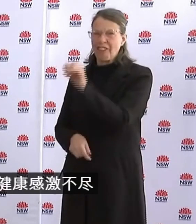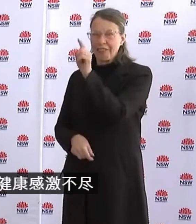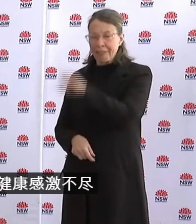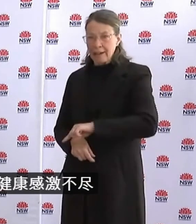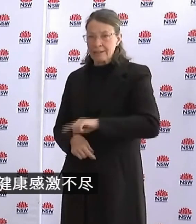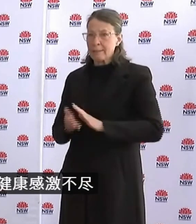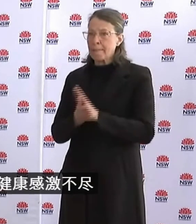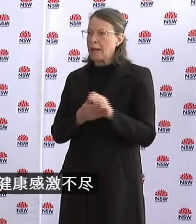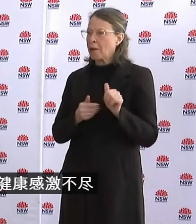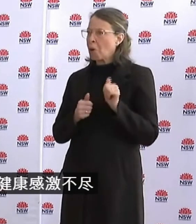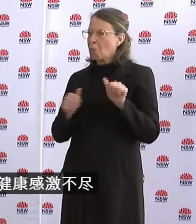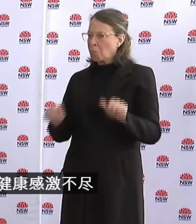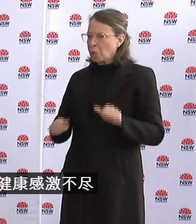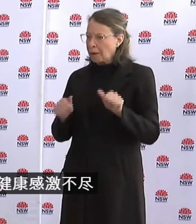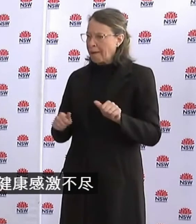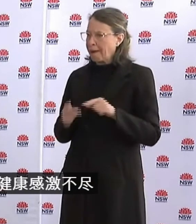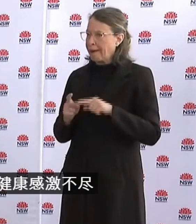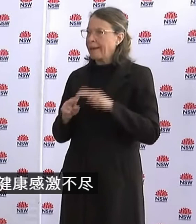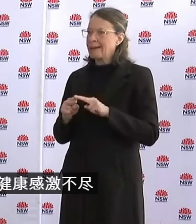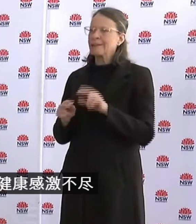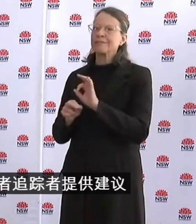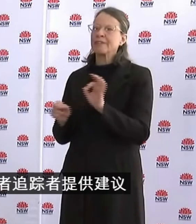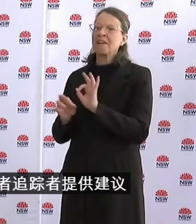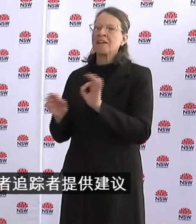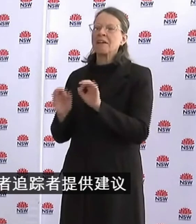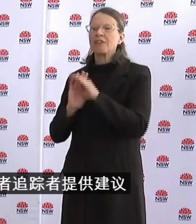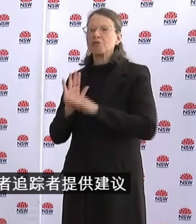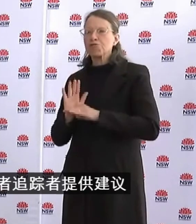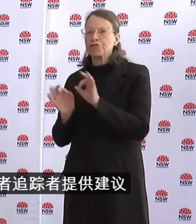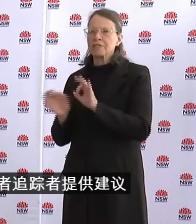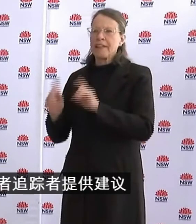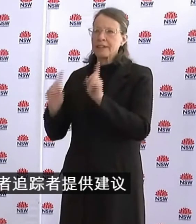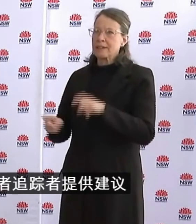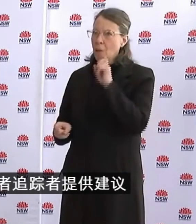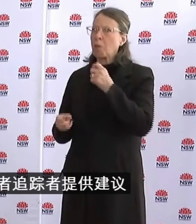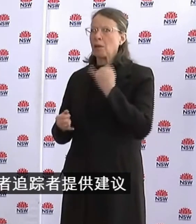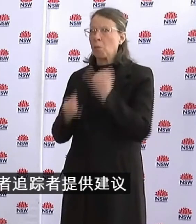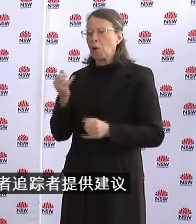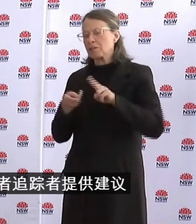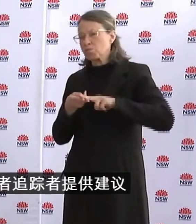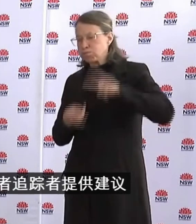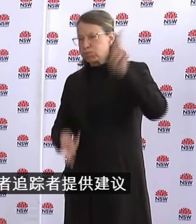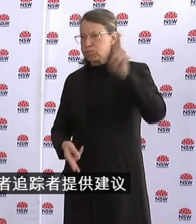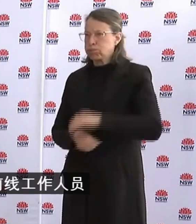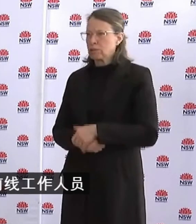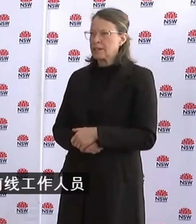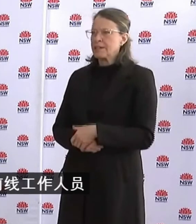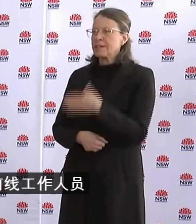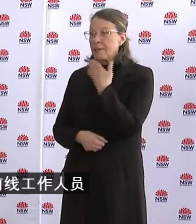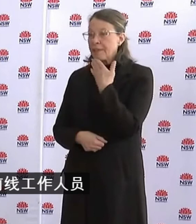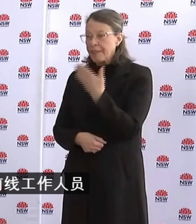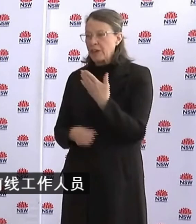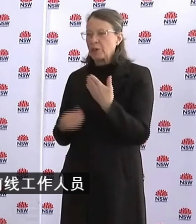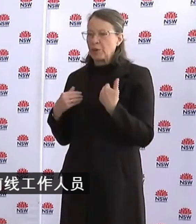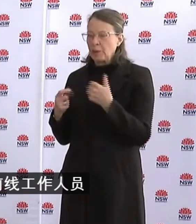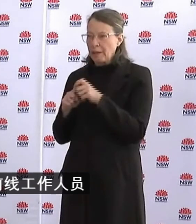because that's what it would have been. And I can't thank enough the health advice, the health experts, and also our contact tracers who've been unbelievable, but the whole